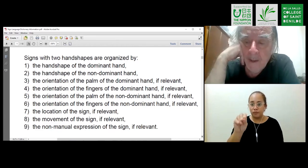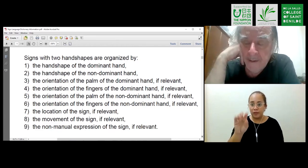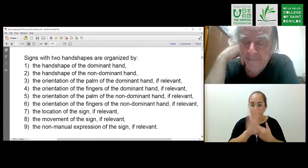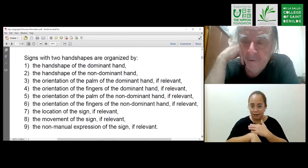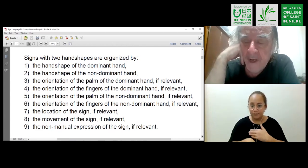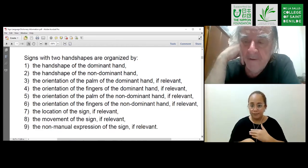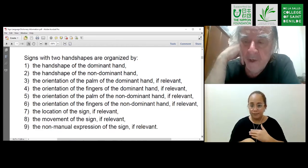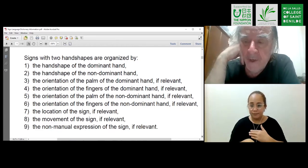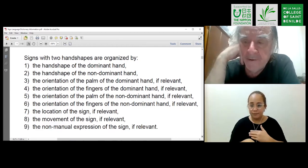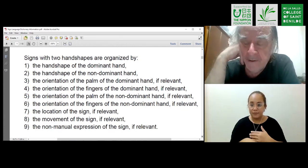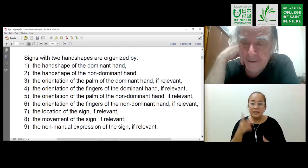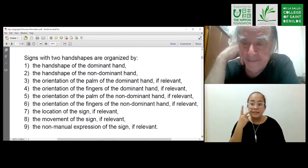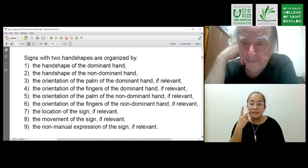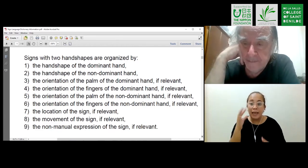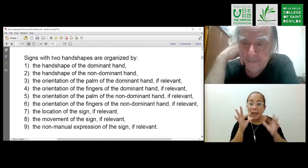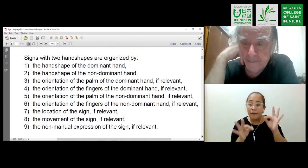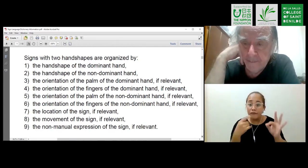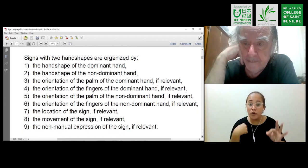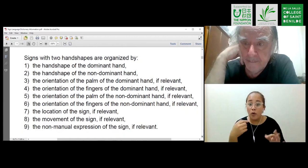See if you have any questions.